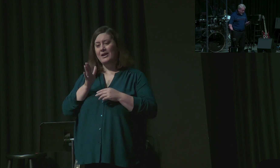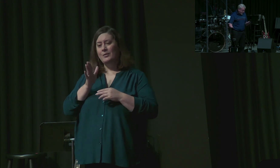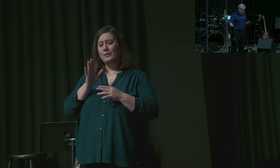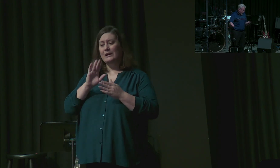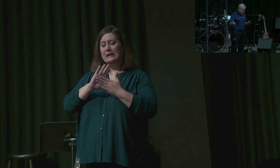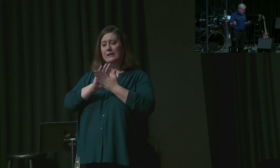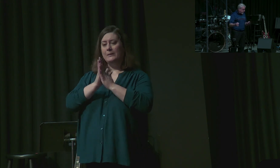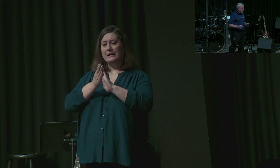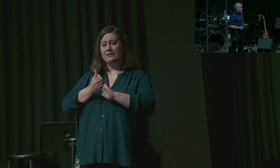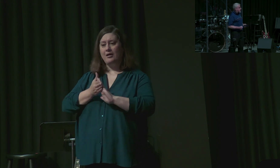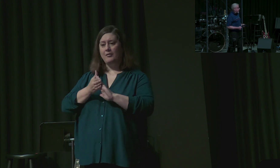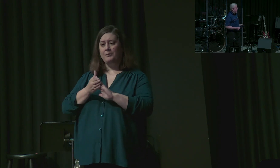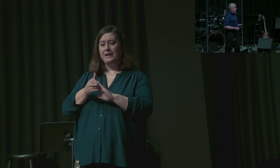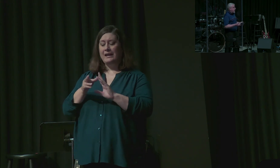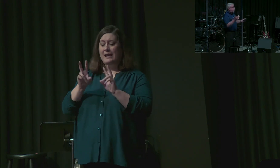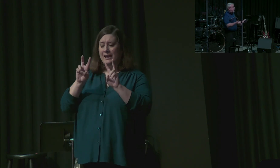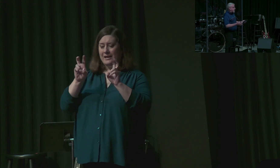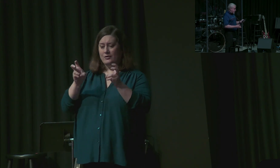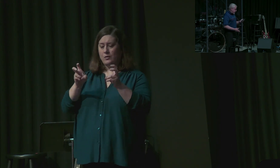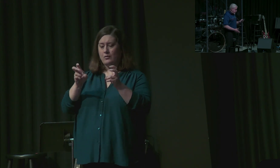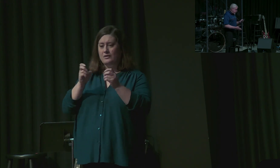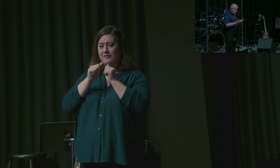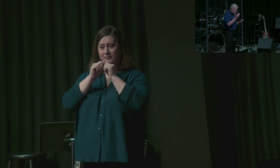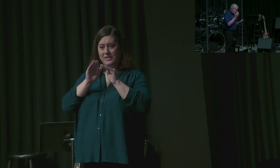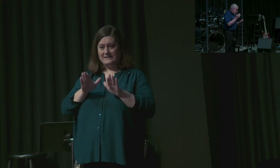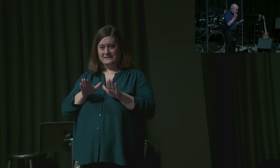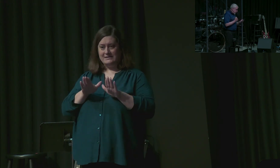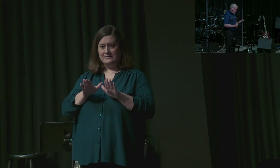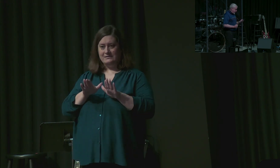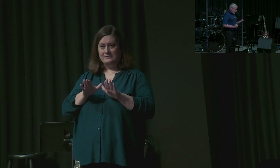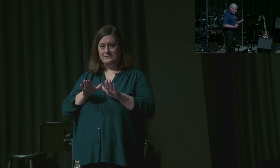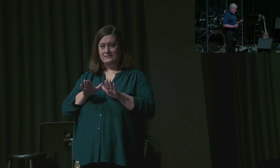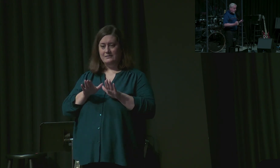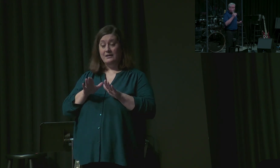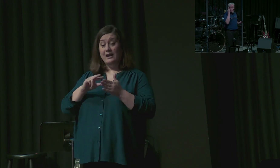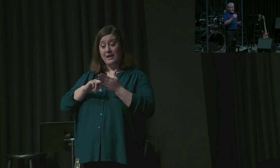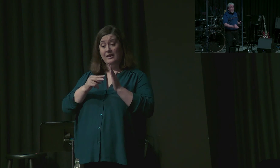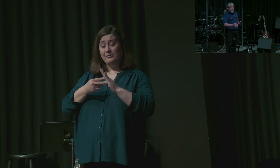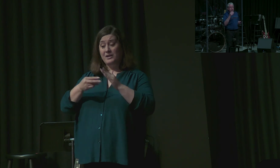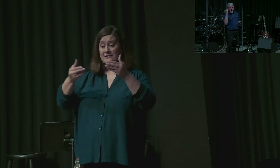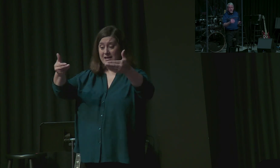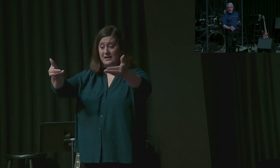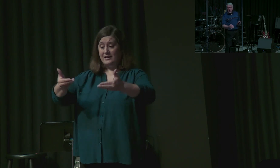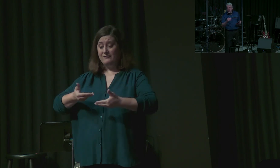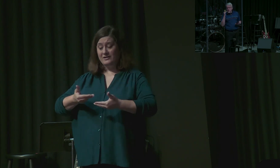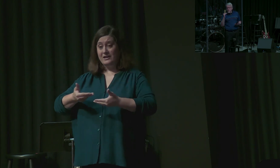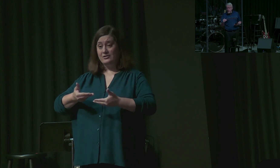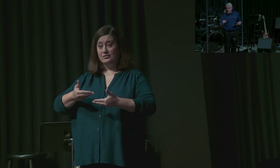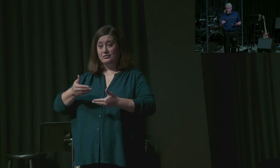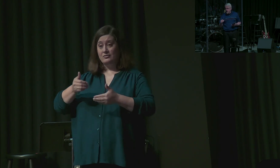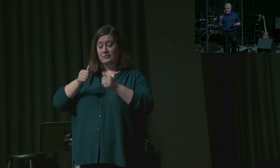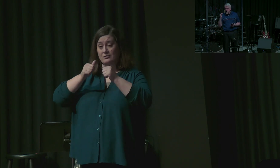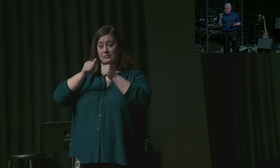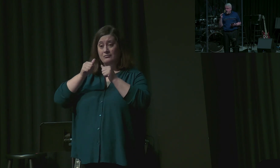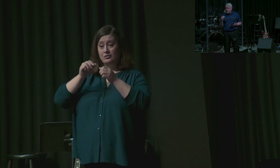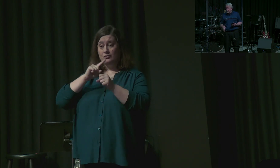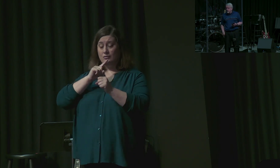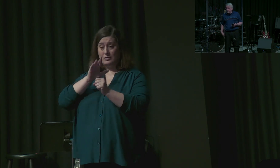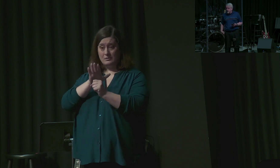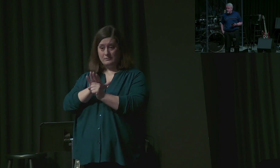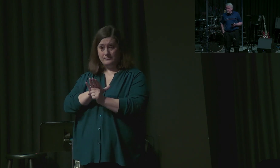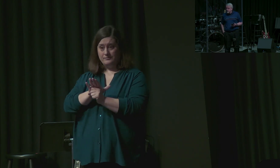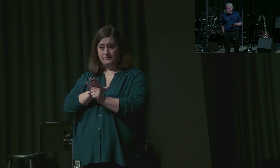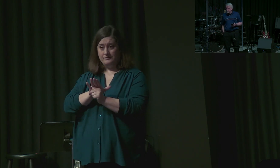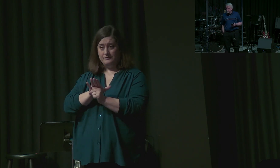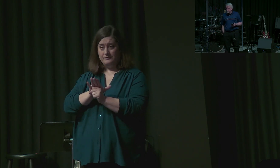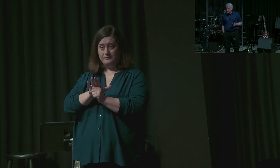an invocation of blessing, and an invitation into the covenant. May God make you as